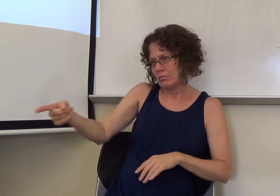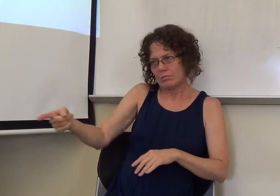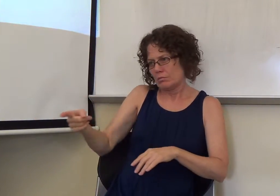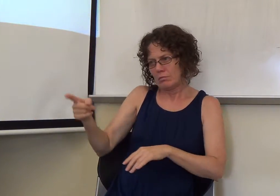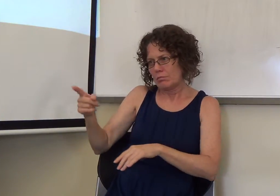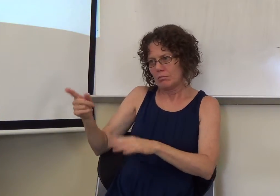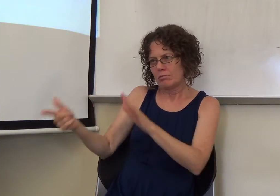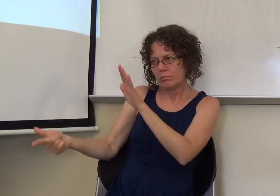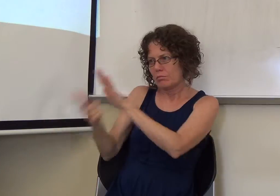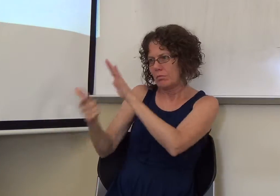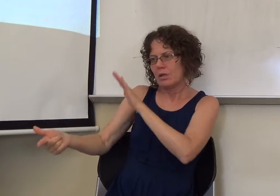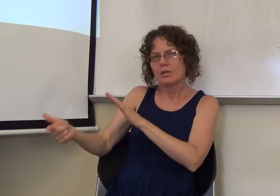coal from their own